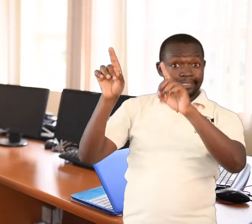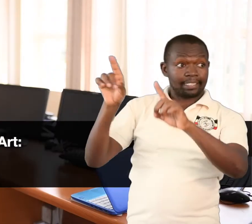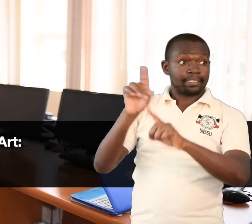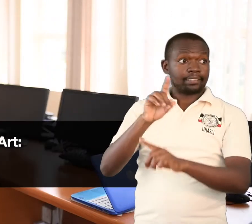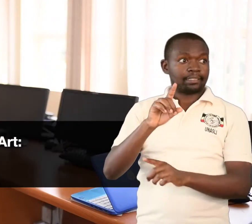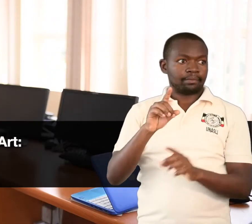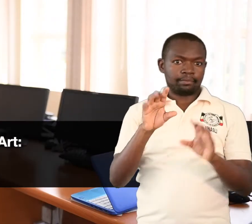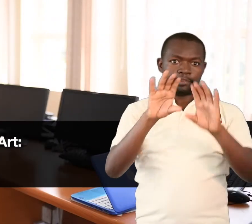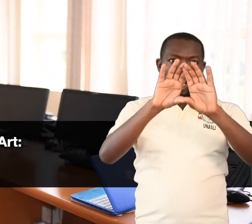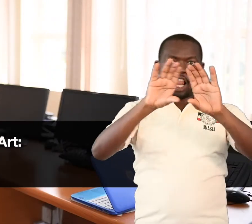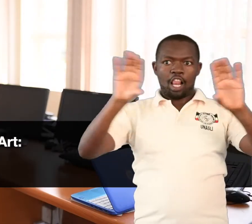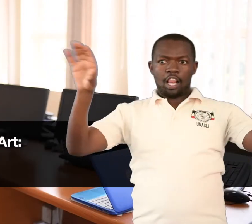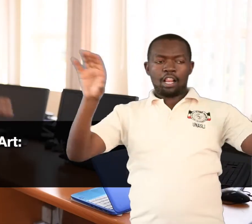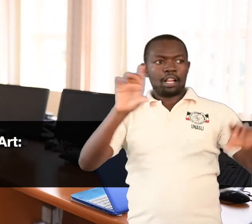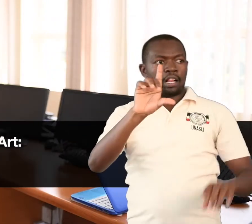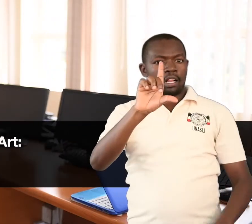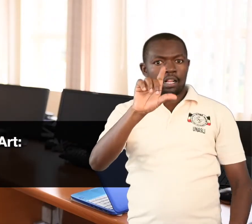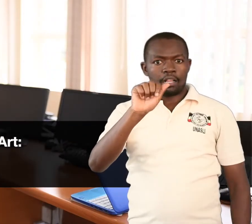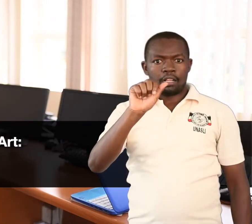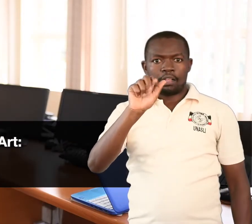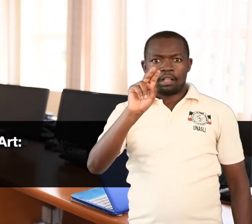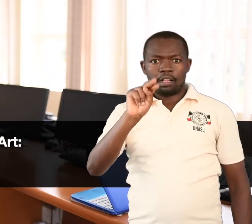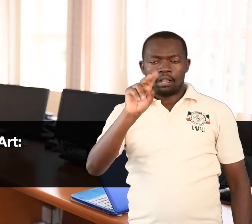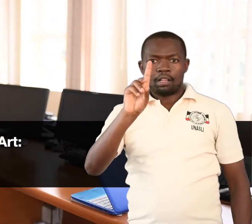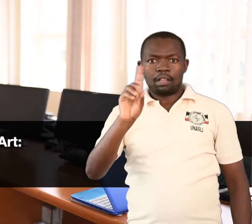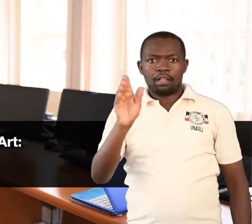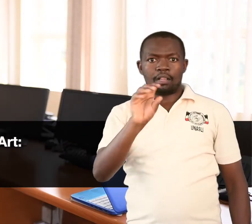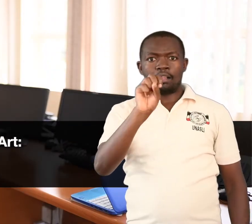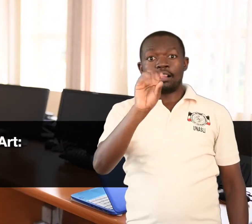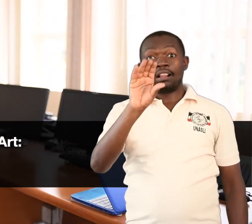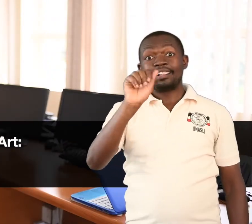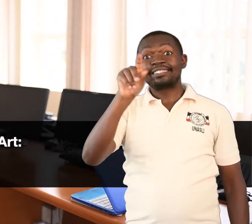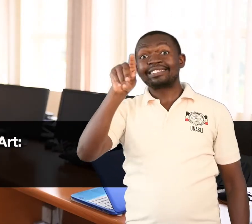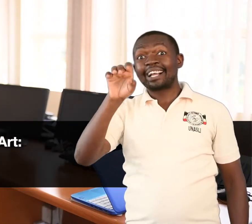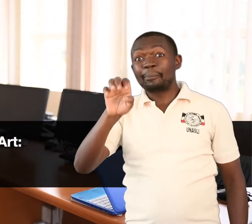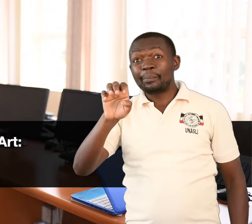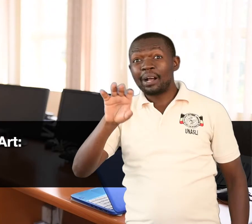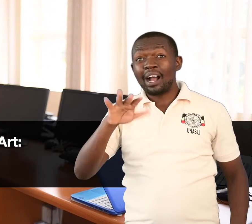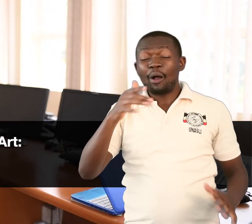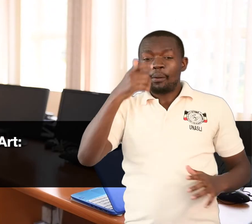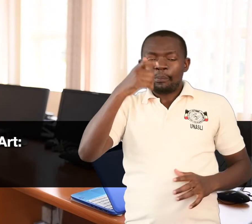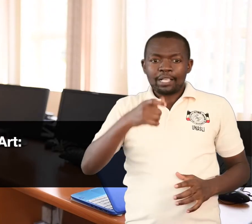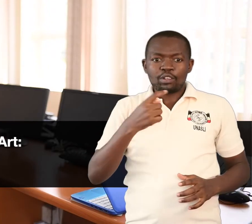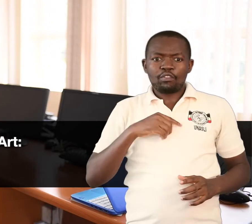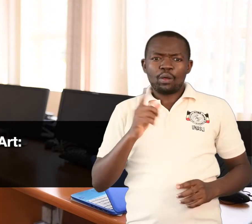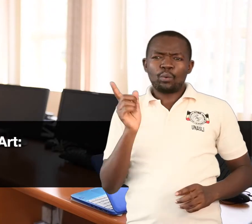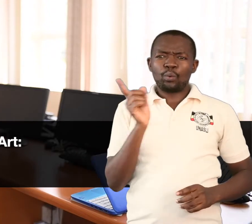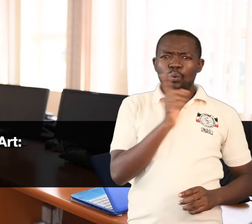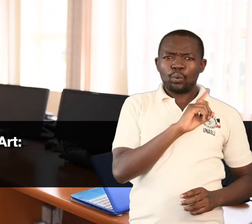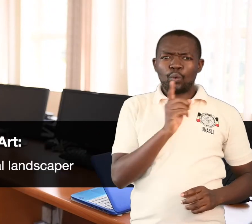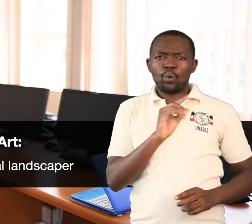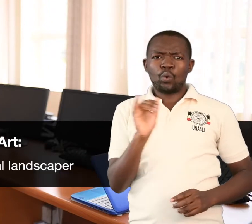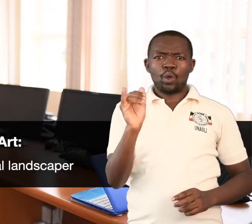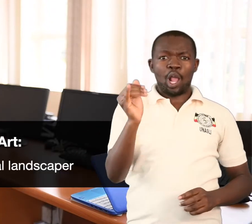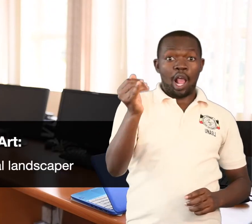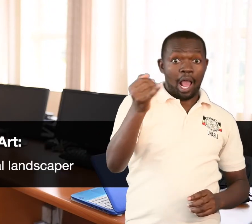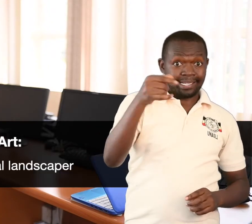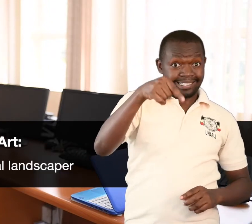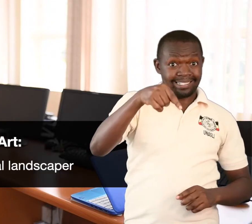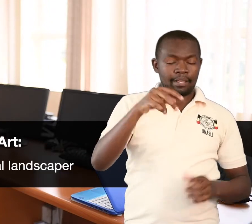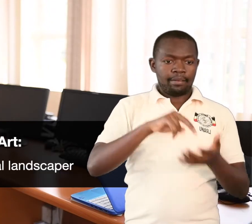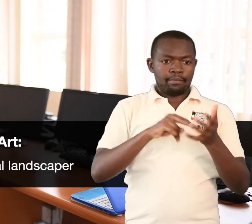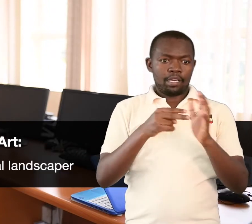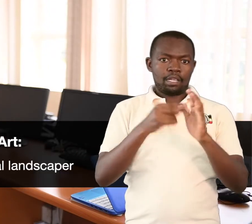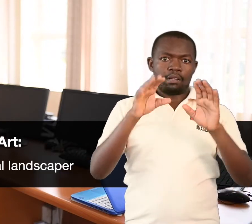the career one undergoes for this becomes an artist. He becomes a